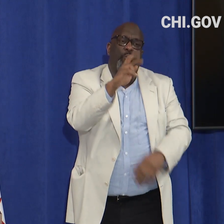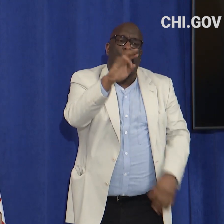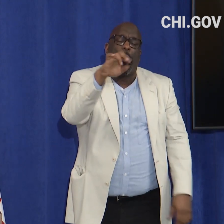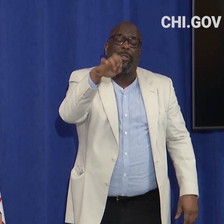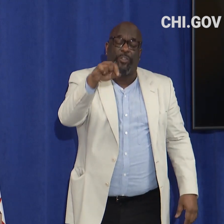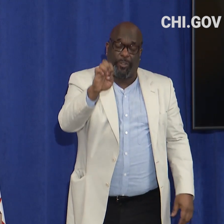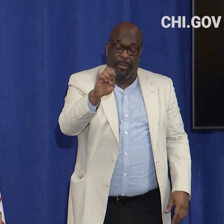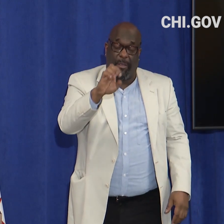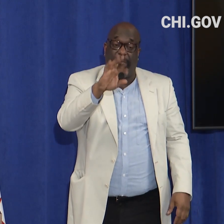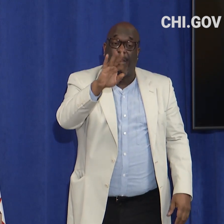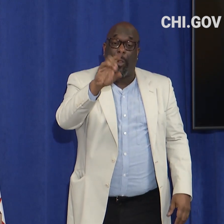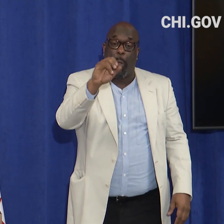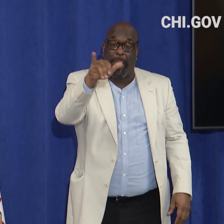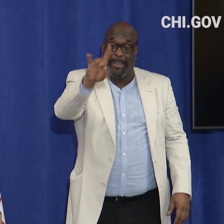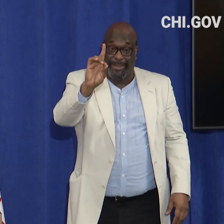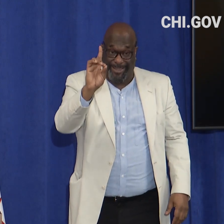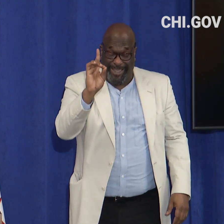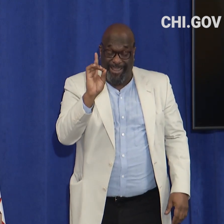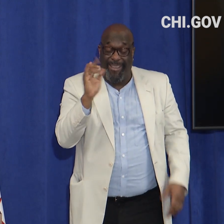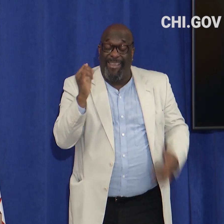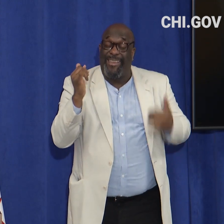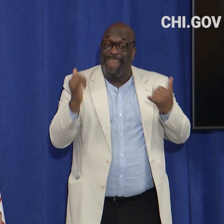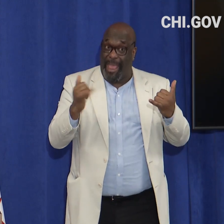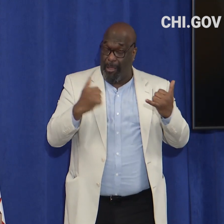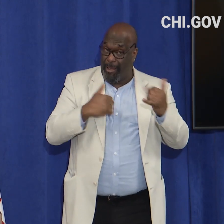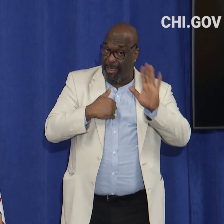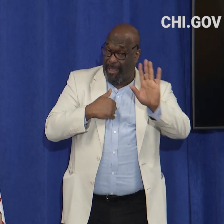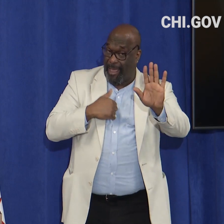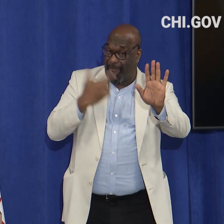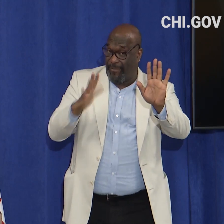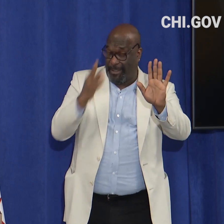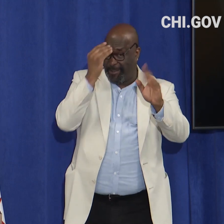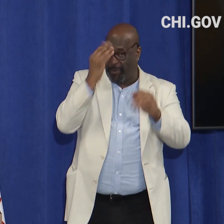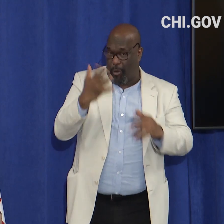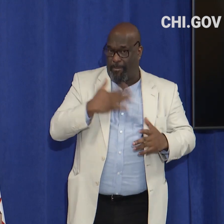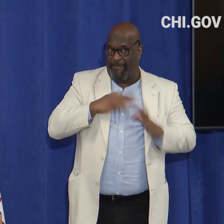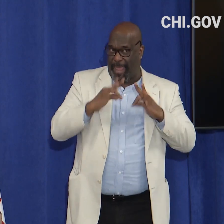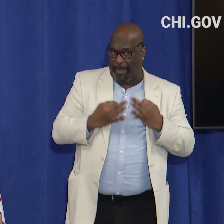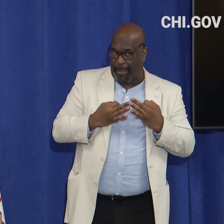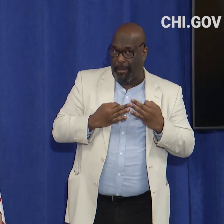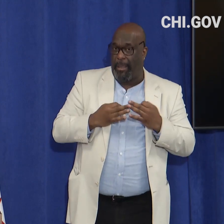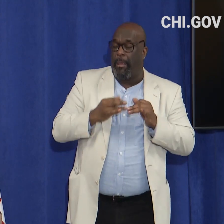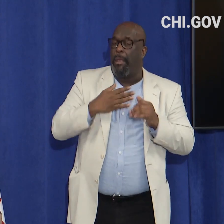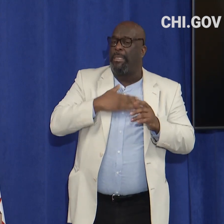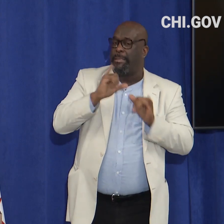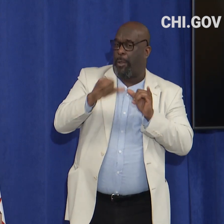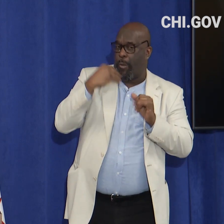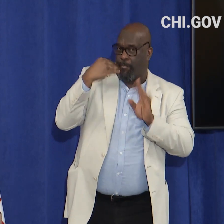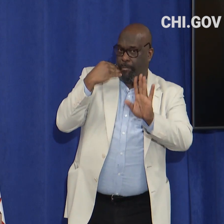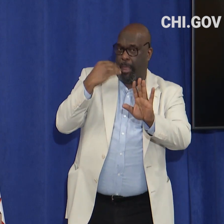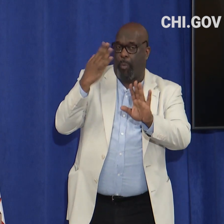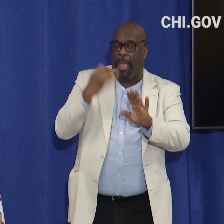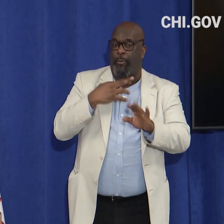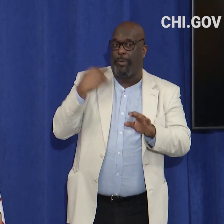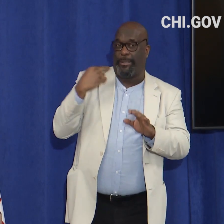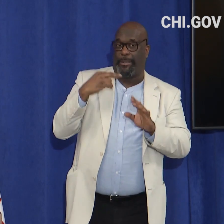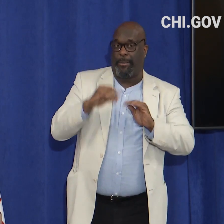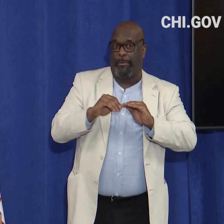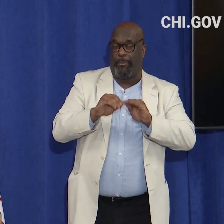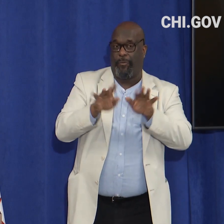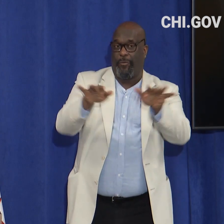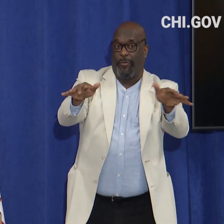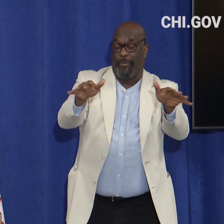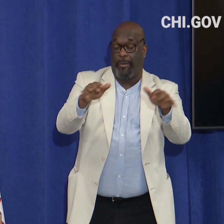Floyd. While I have told my loved ones they should stay home because of the risk of the spread of the